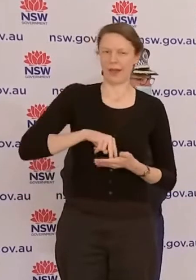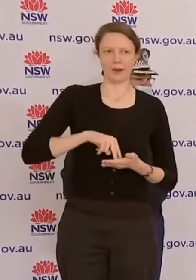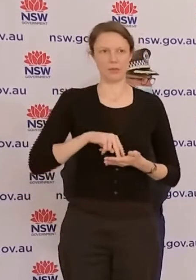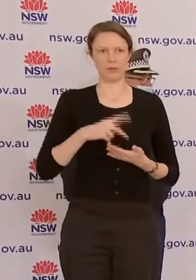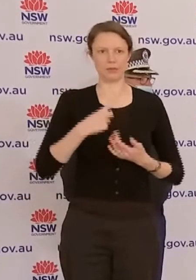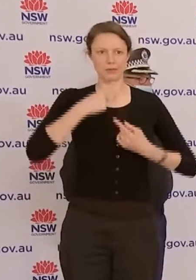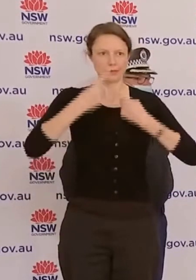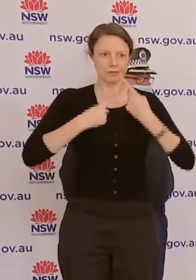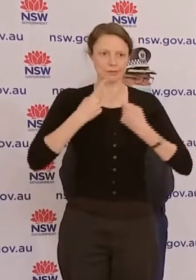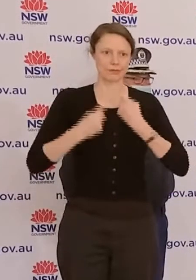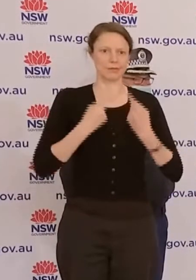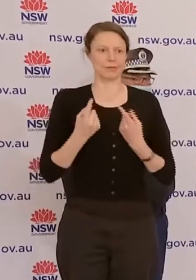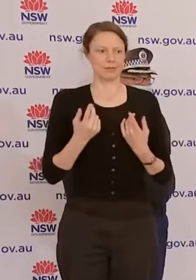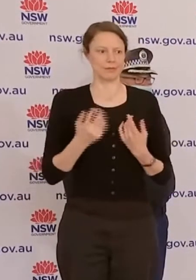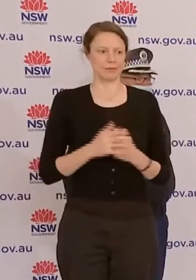trying to